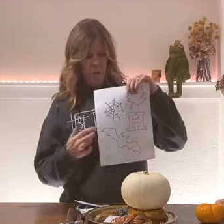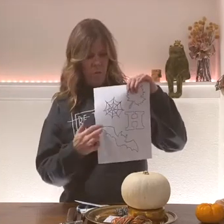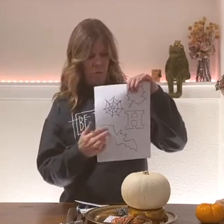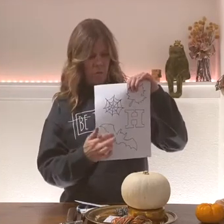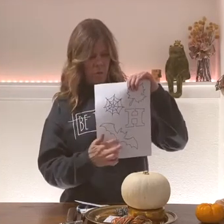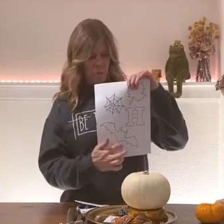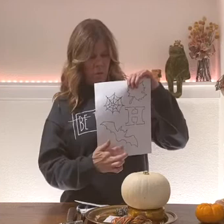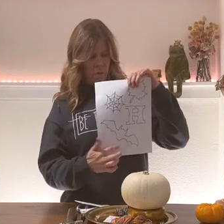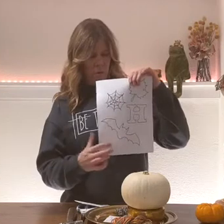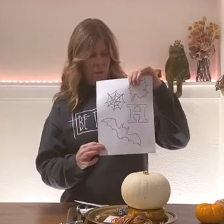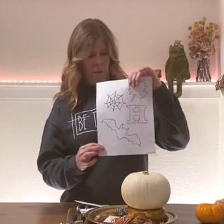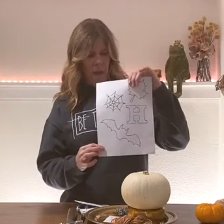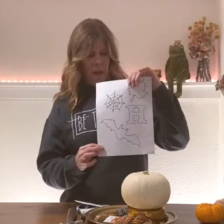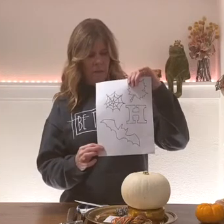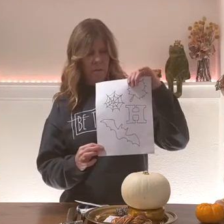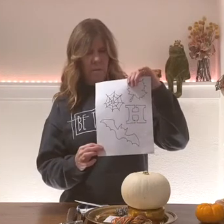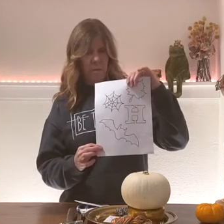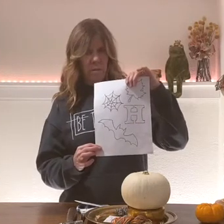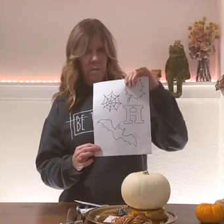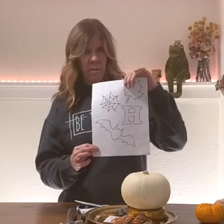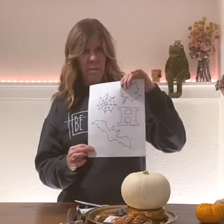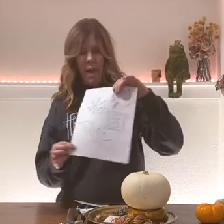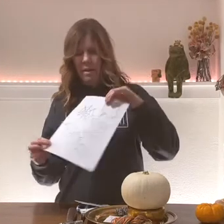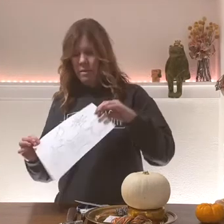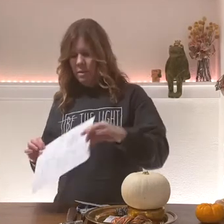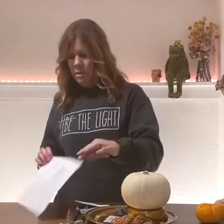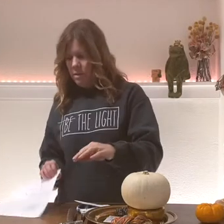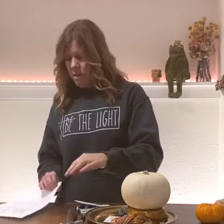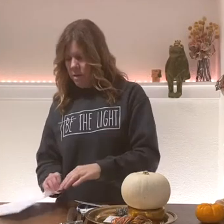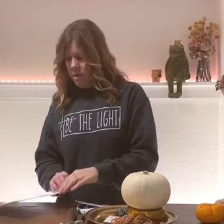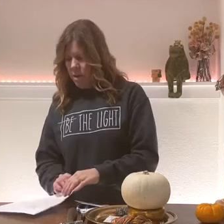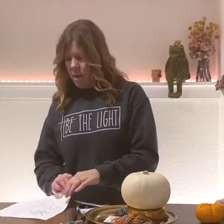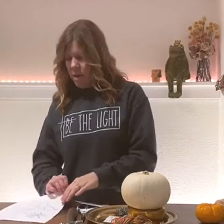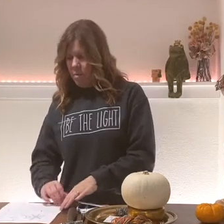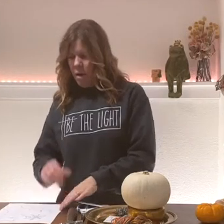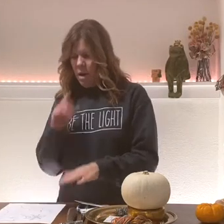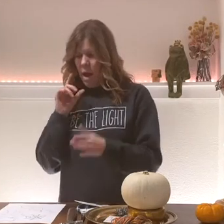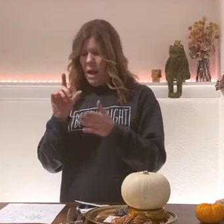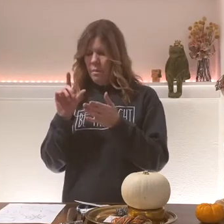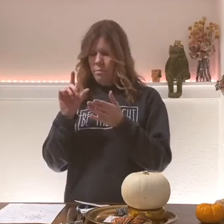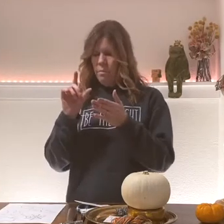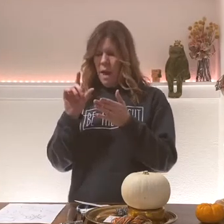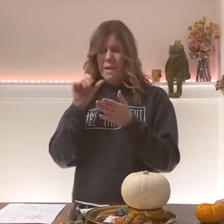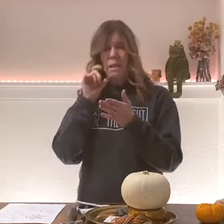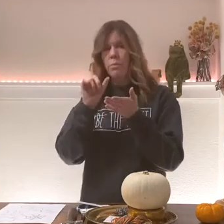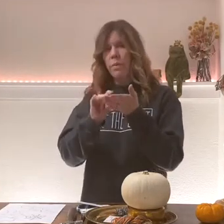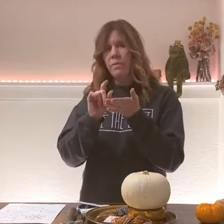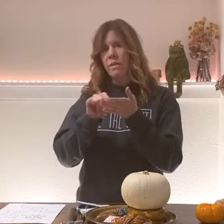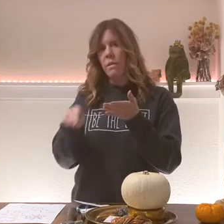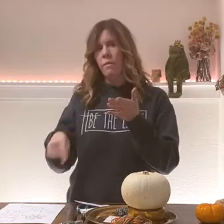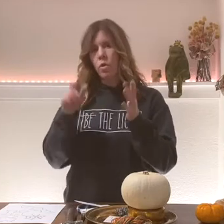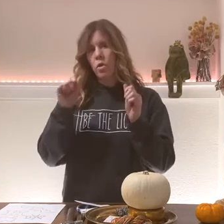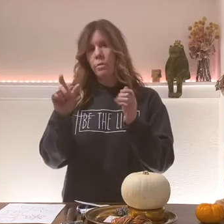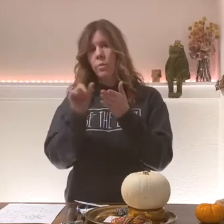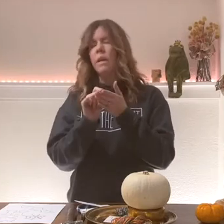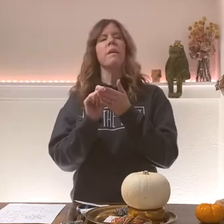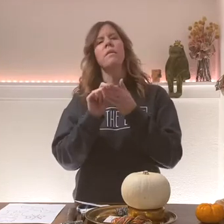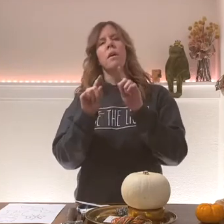shows the size that I didn't print this off. You could print it, but